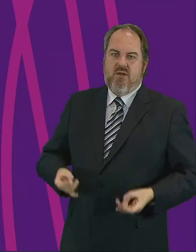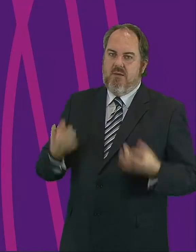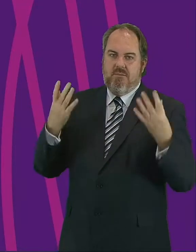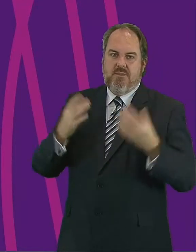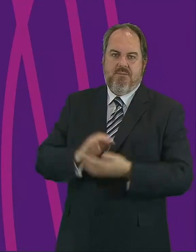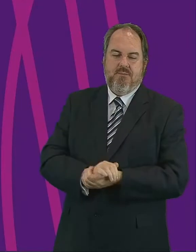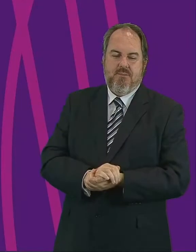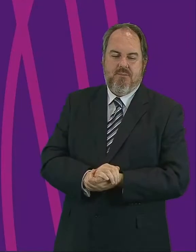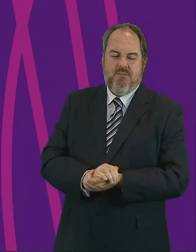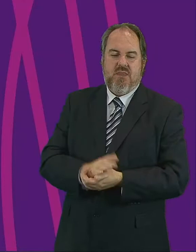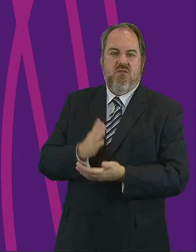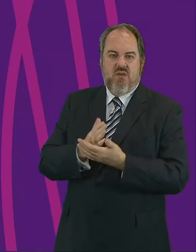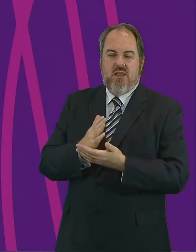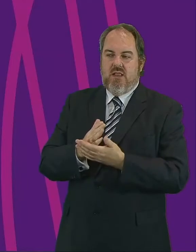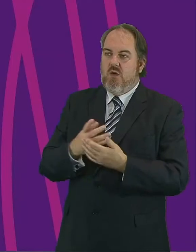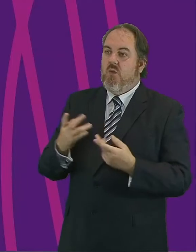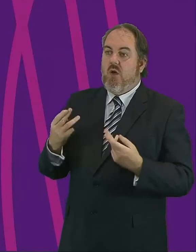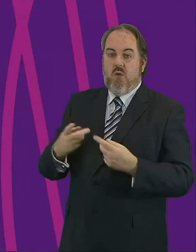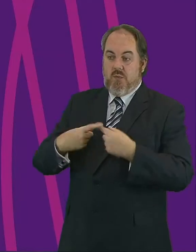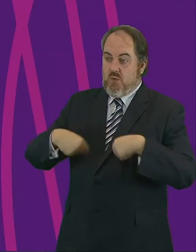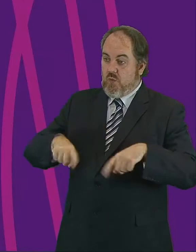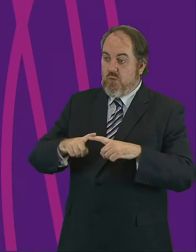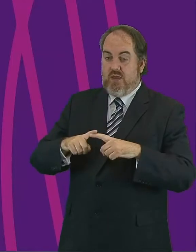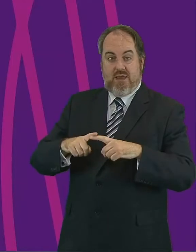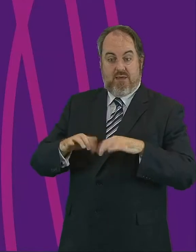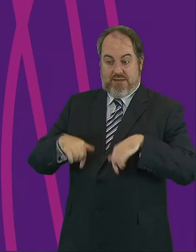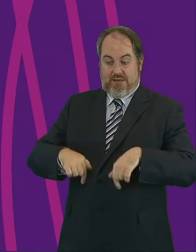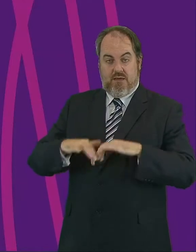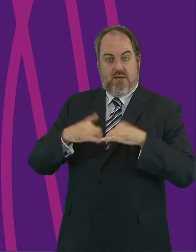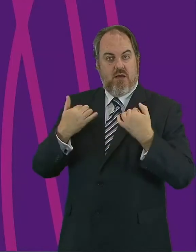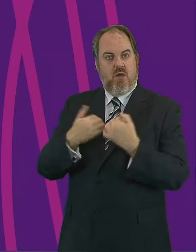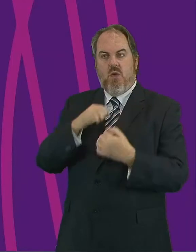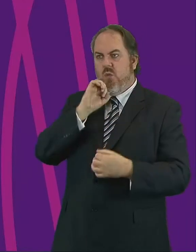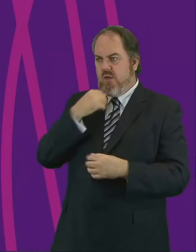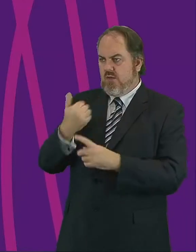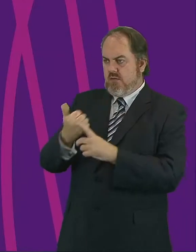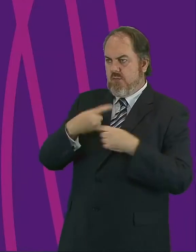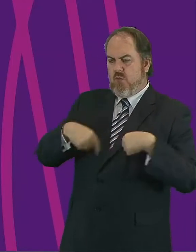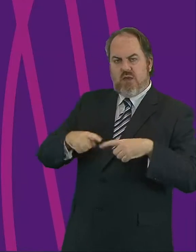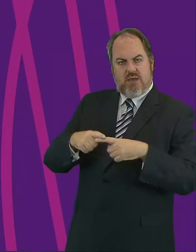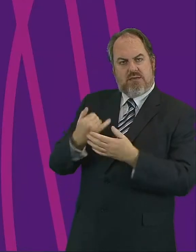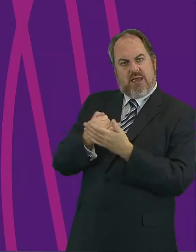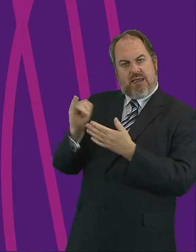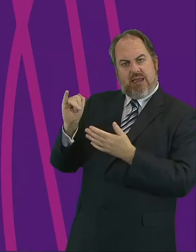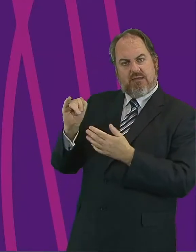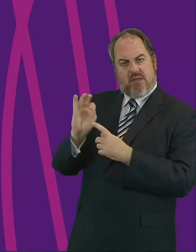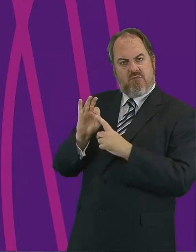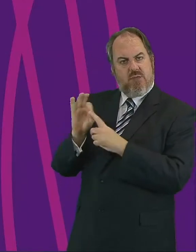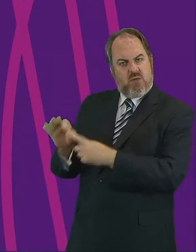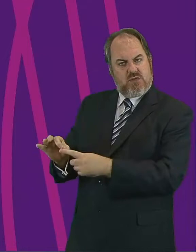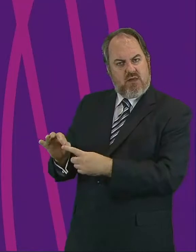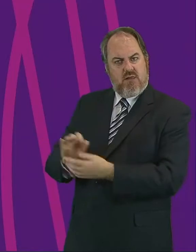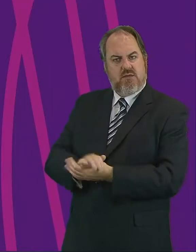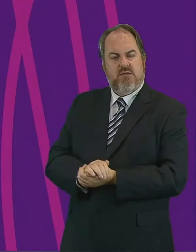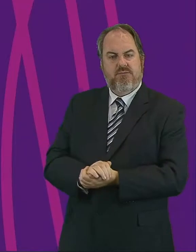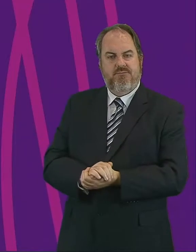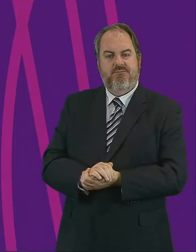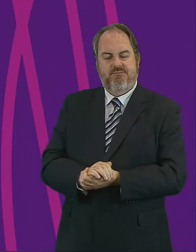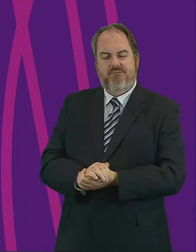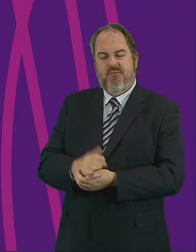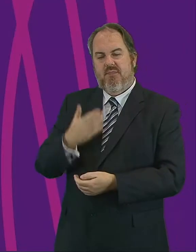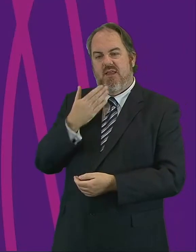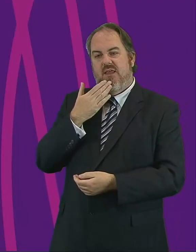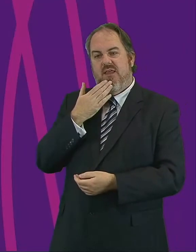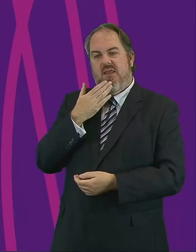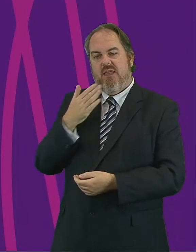hope it will enjoy the support of the whole chamber in so doing. Thank you very much, Cabinet Secretary. The